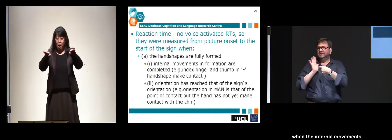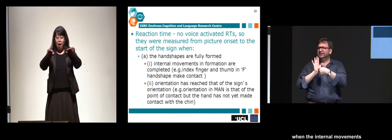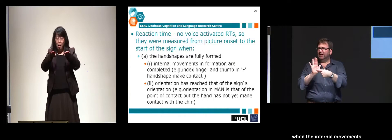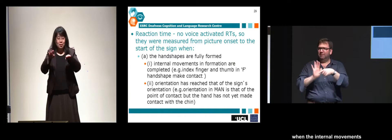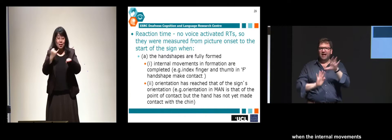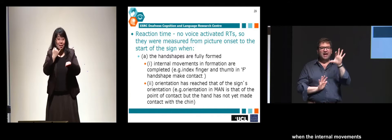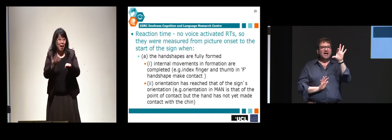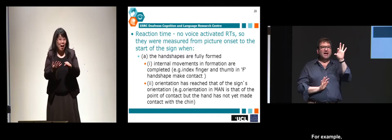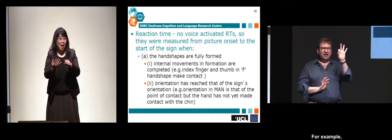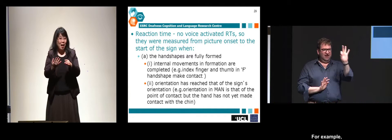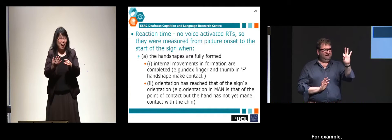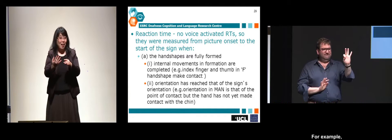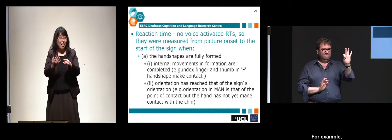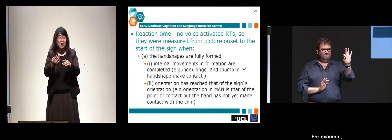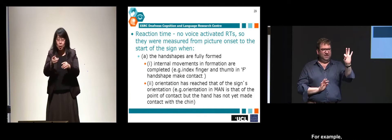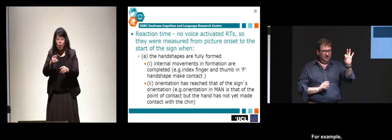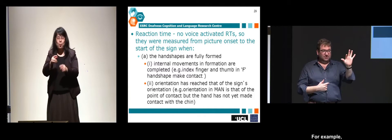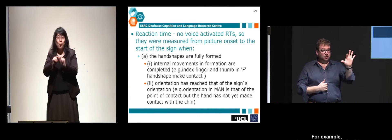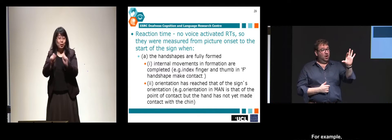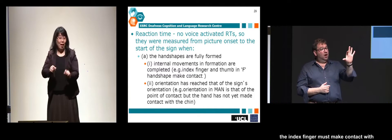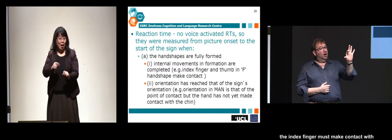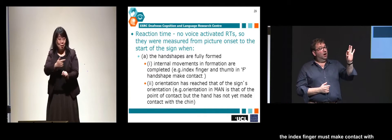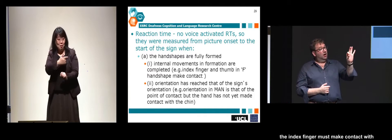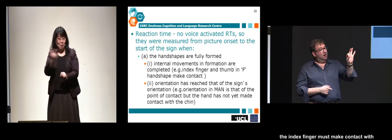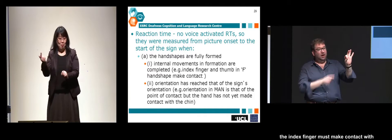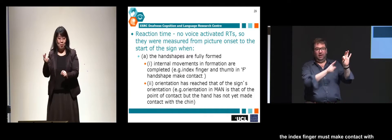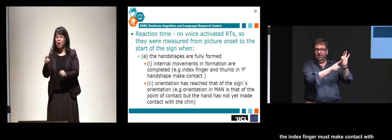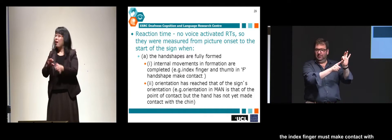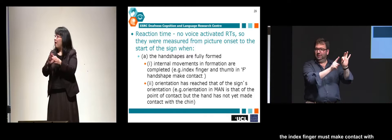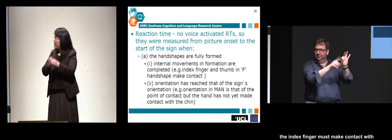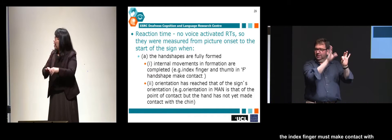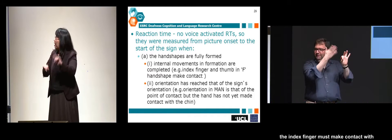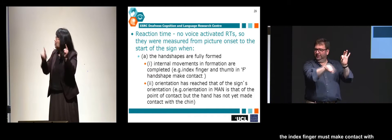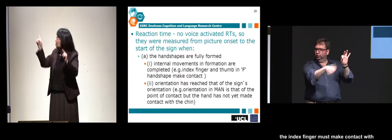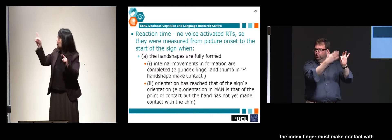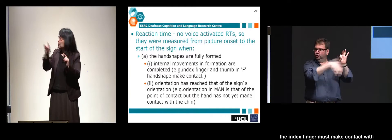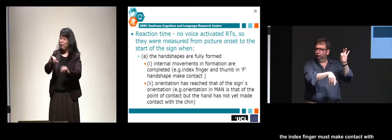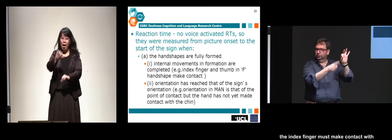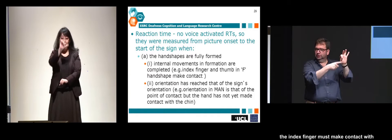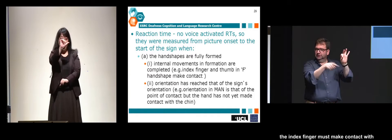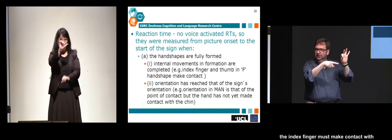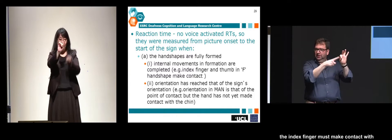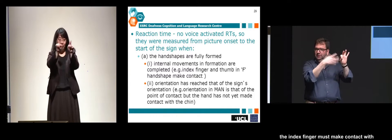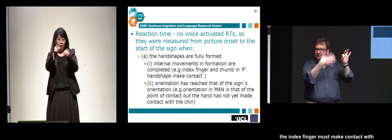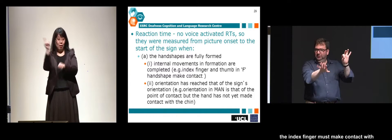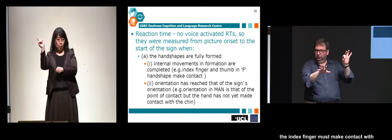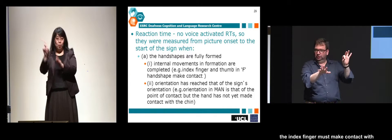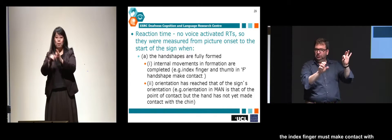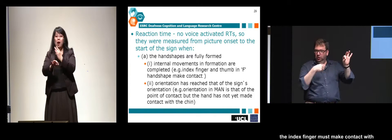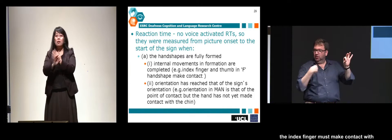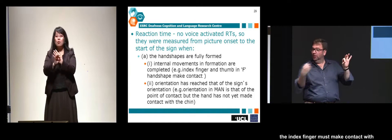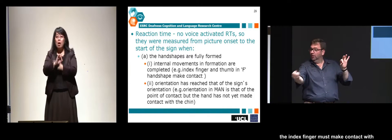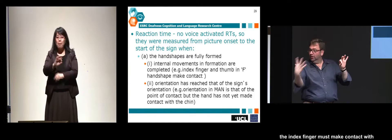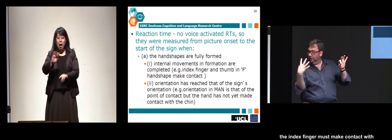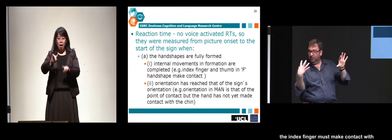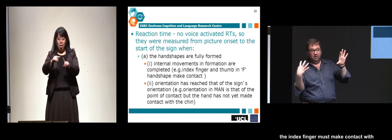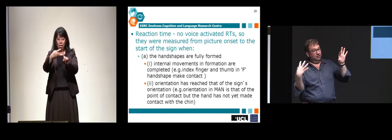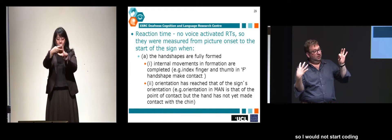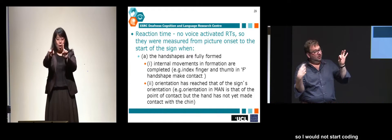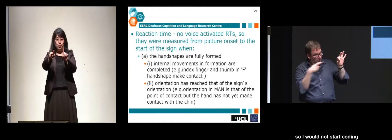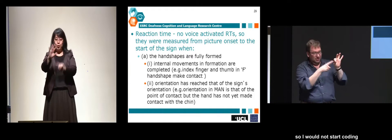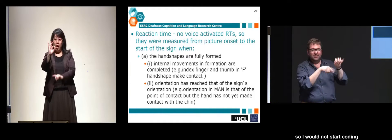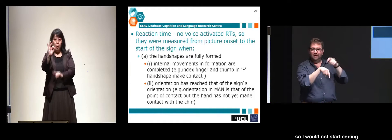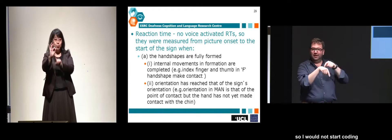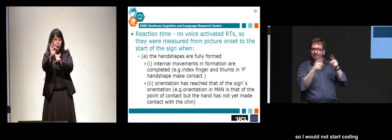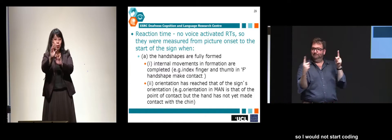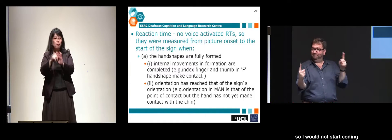are completed. For example, when you make the letter F, the index finger must make contact with the thumb.